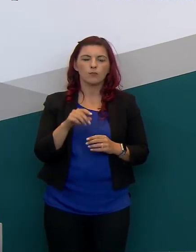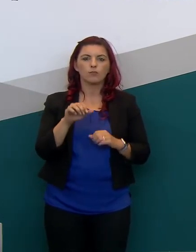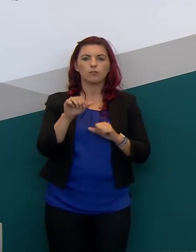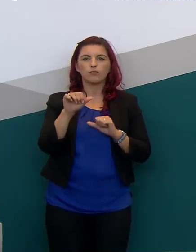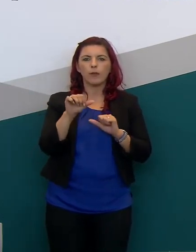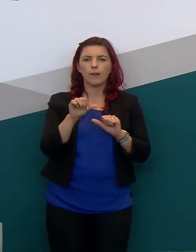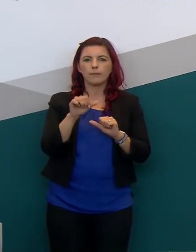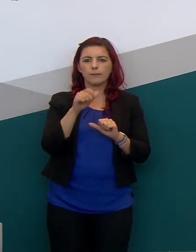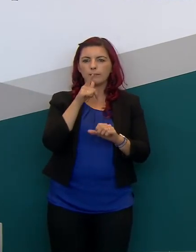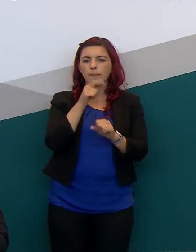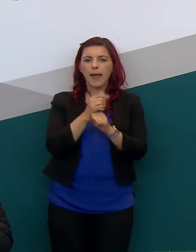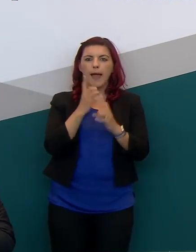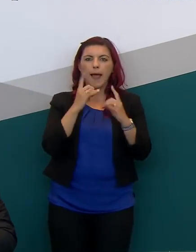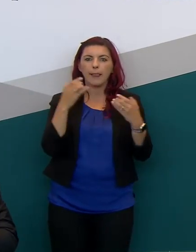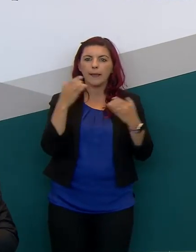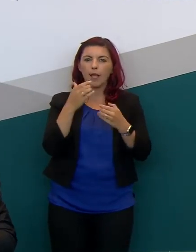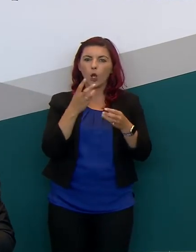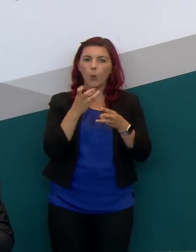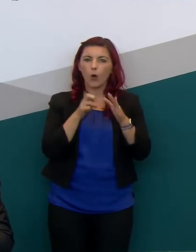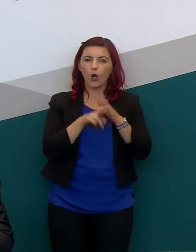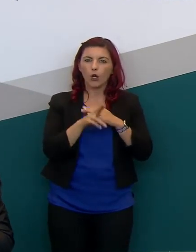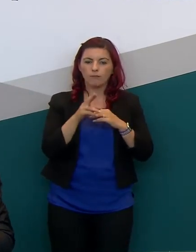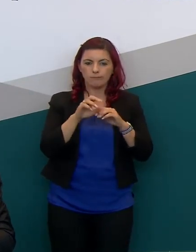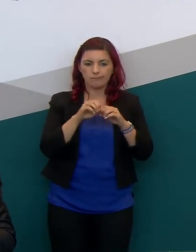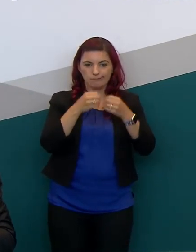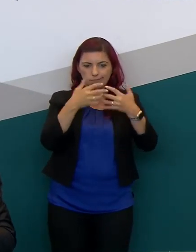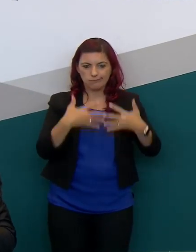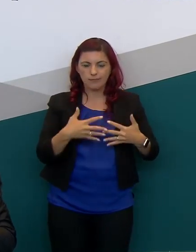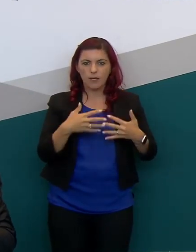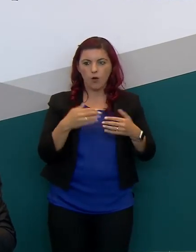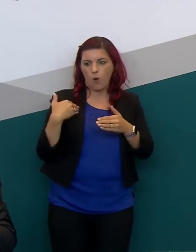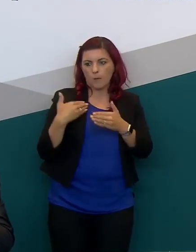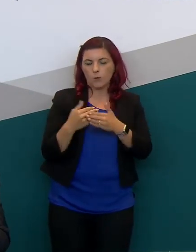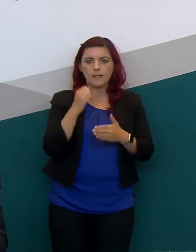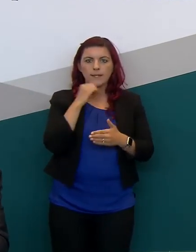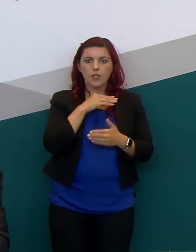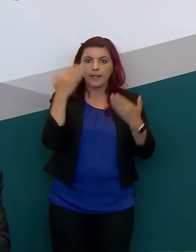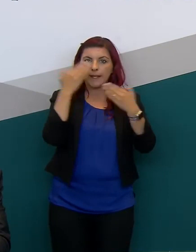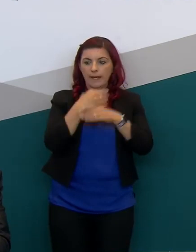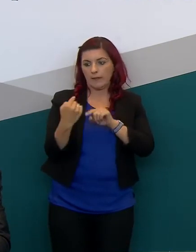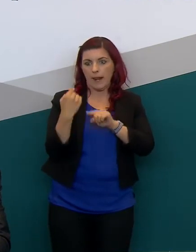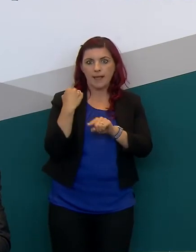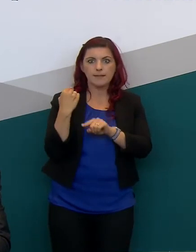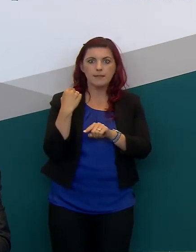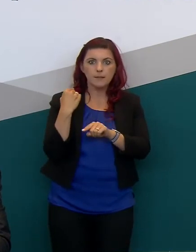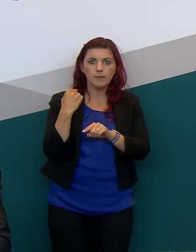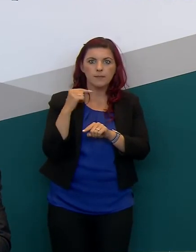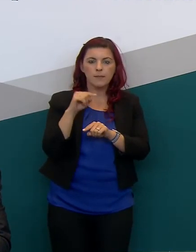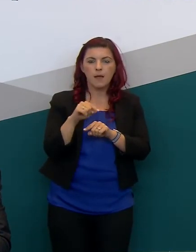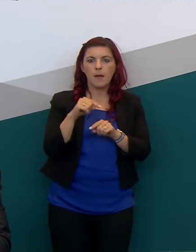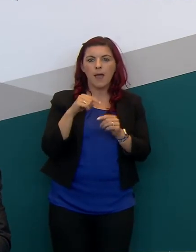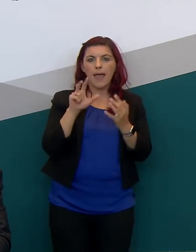respect of healthcare workers, an analysis as of Saturday night just gone. At that point,